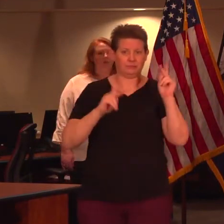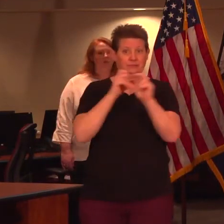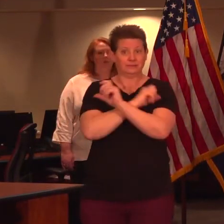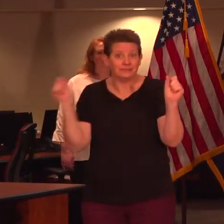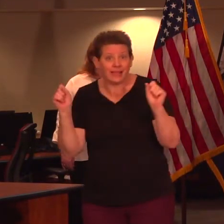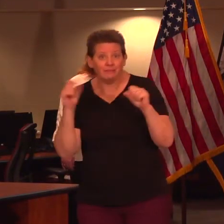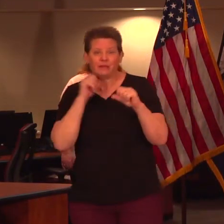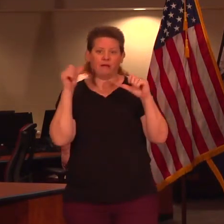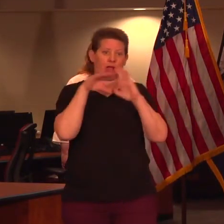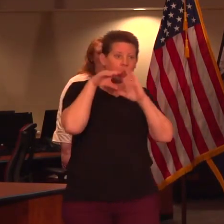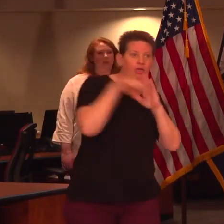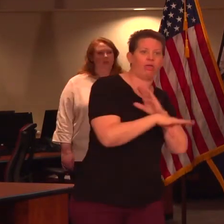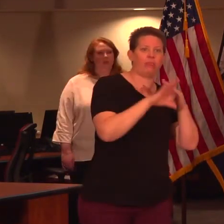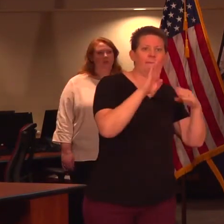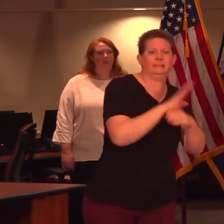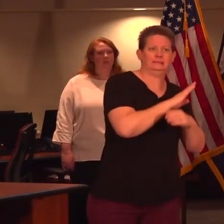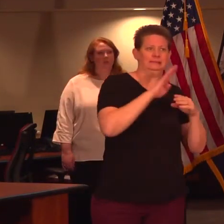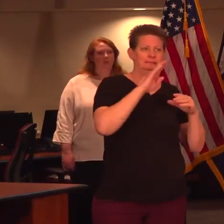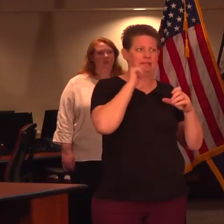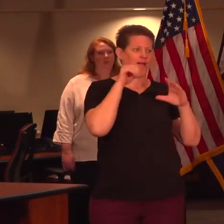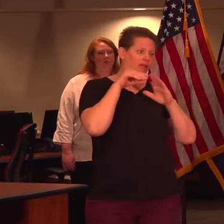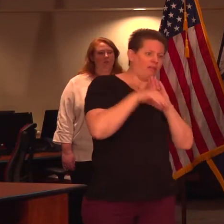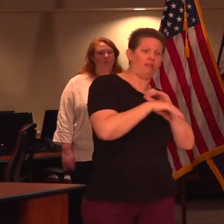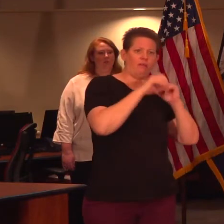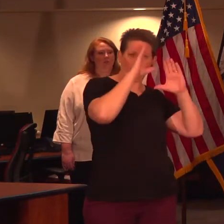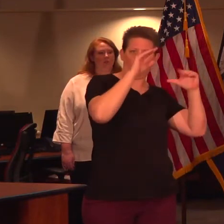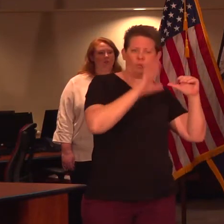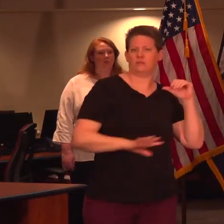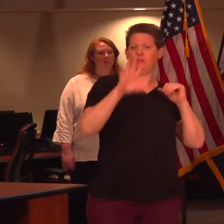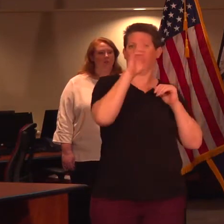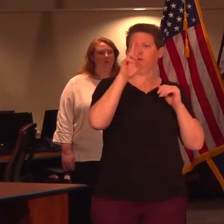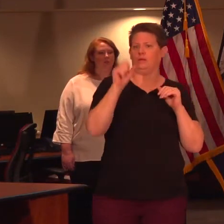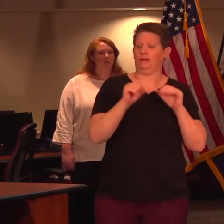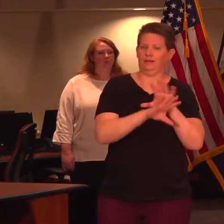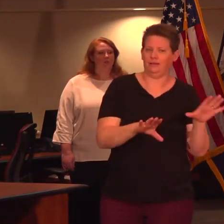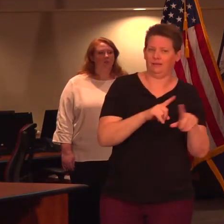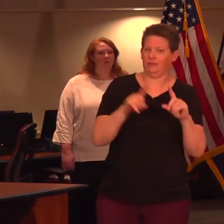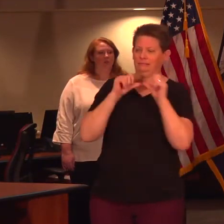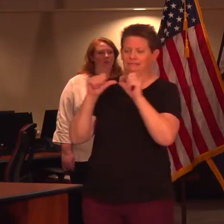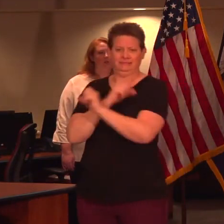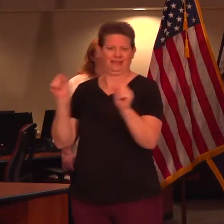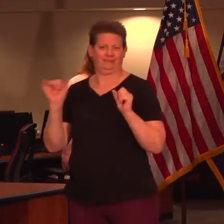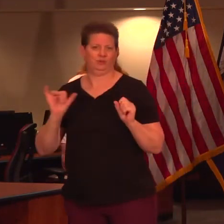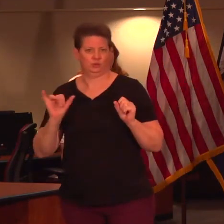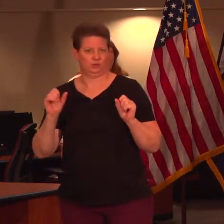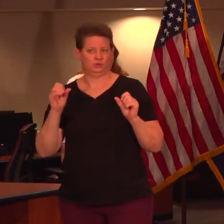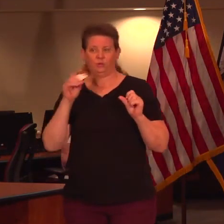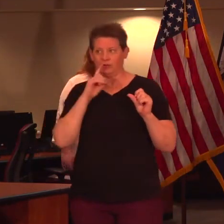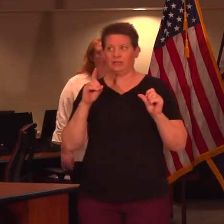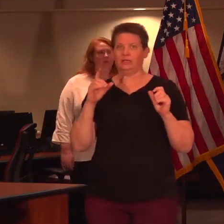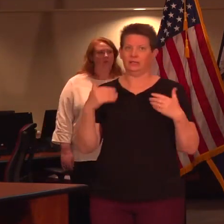all these businesses, all these hopes for the future for all our people all over the country. So we're working. This has really been